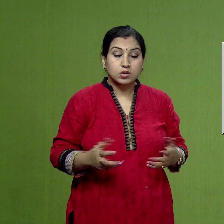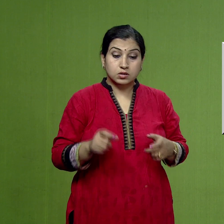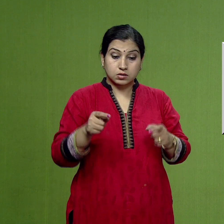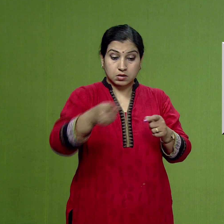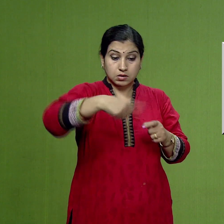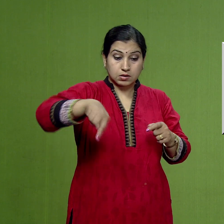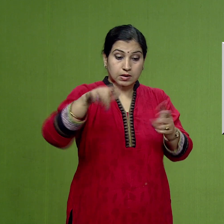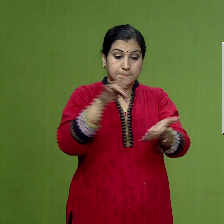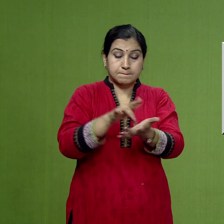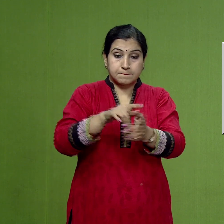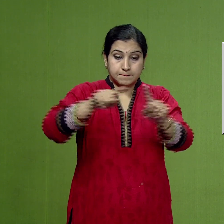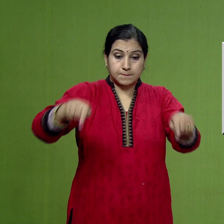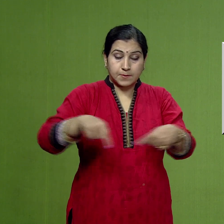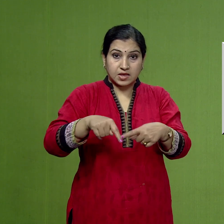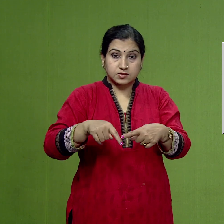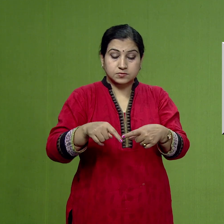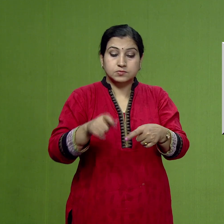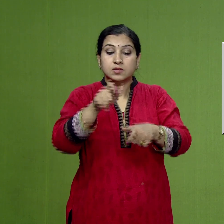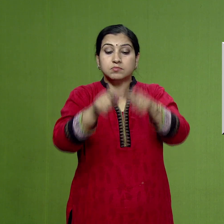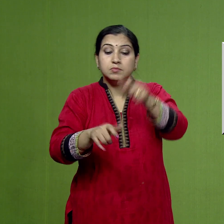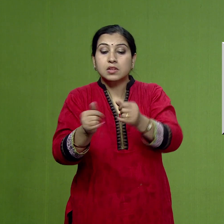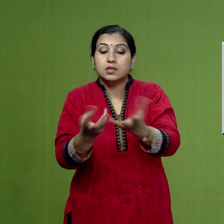number of people in comparison to the area